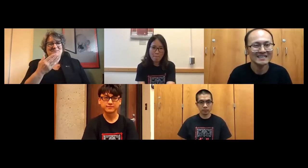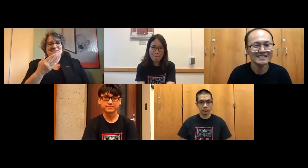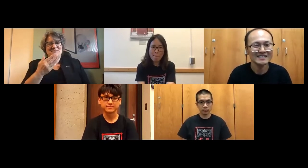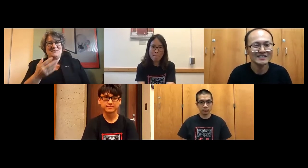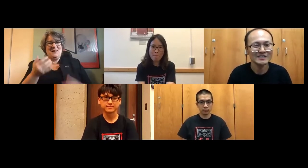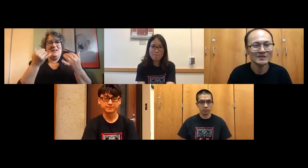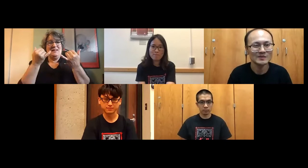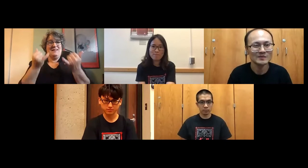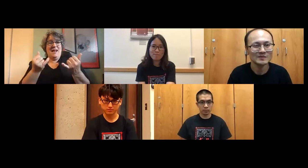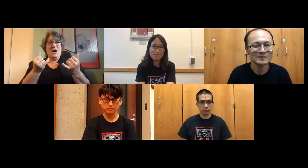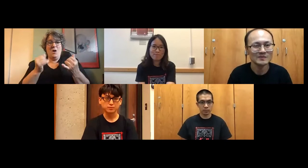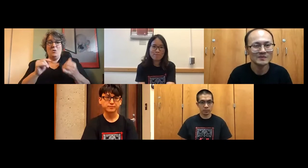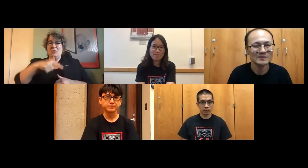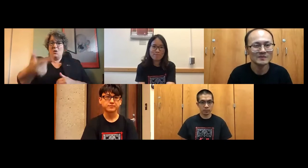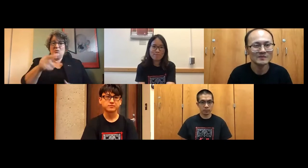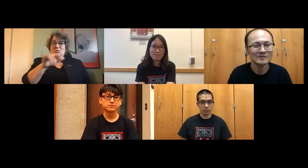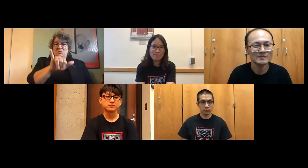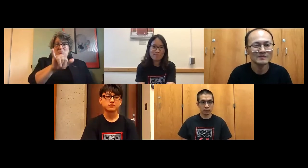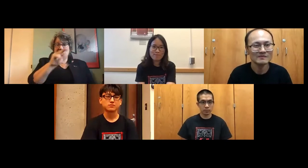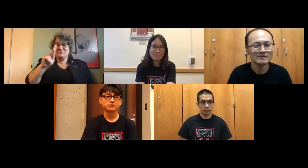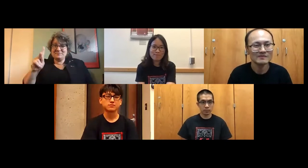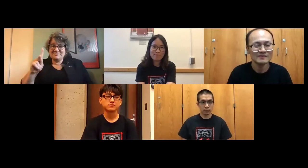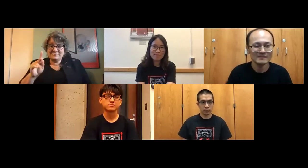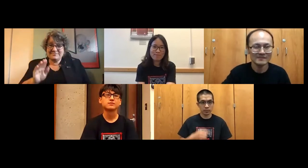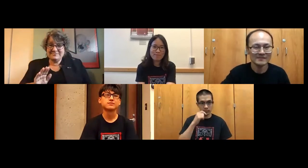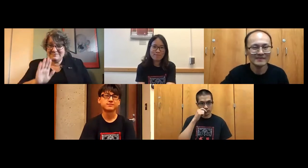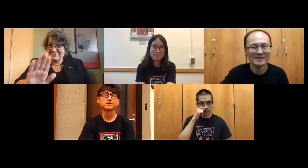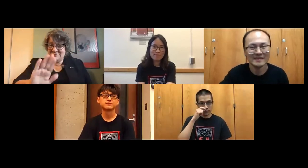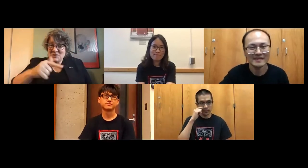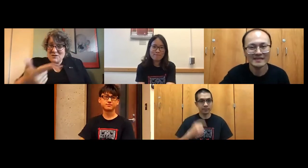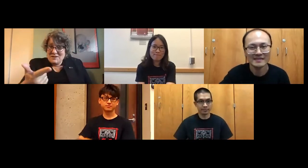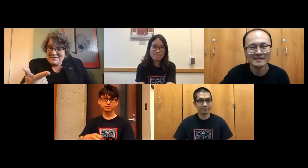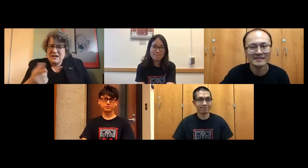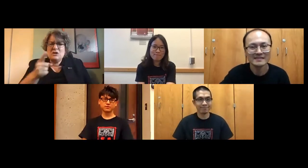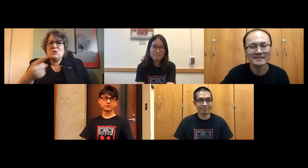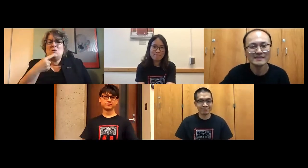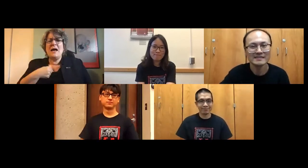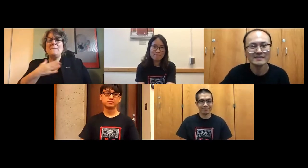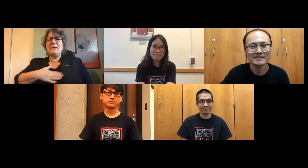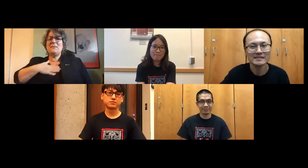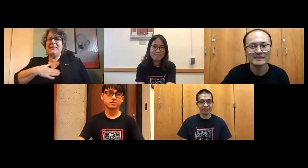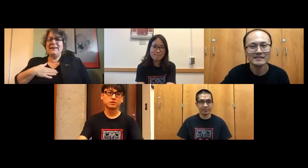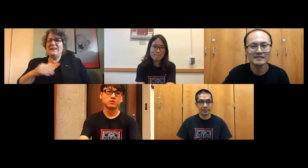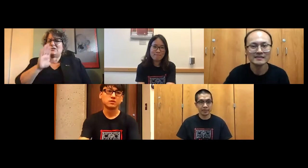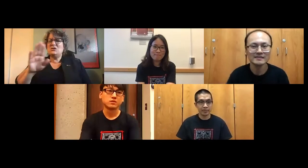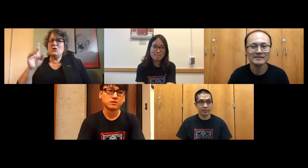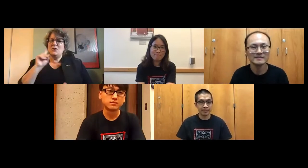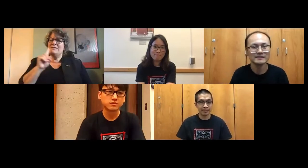you. Now we're going to take a turn with you, Kwan. Your turn. Can you tell me,